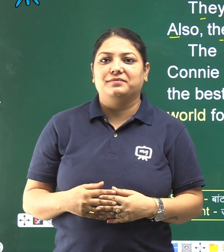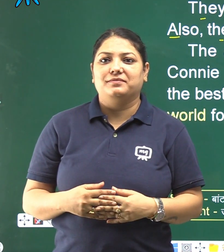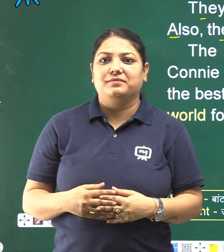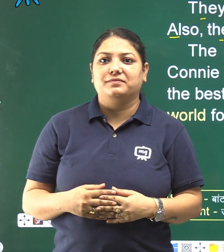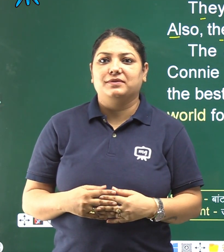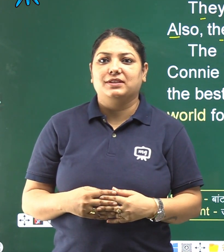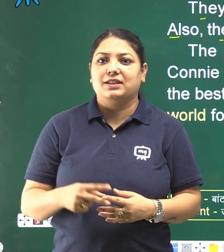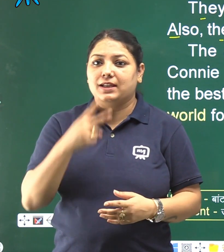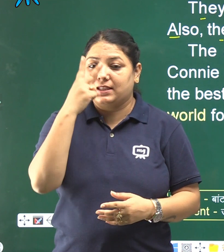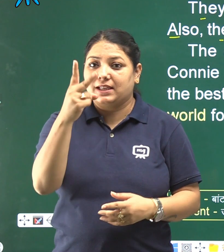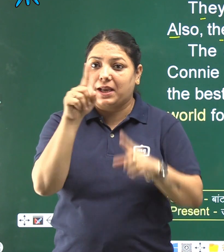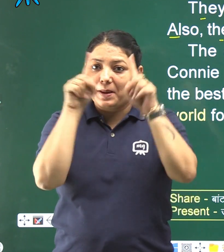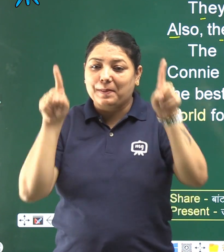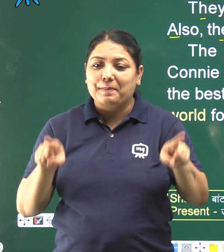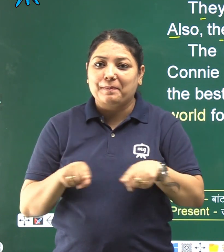See in this picture,